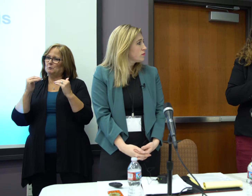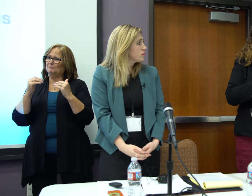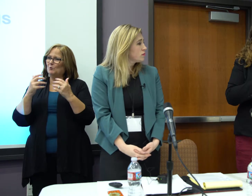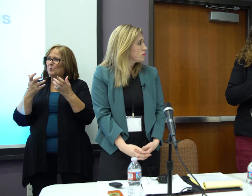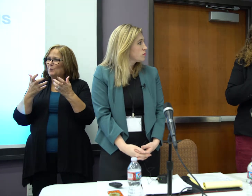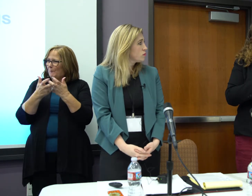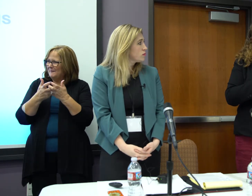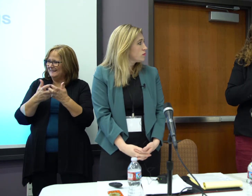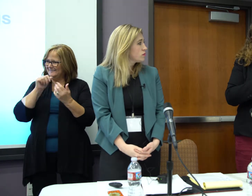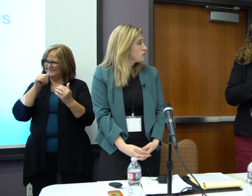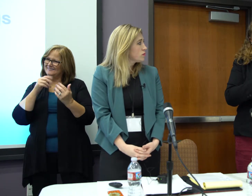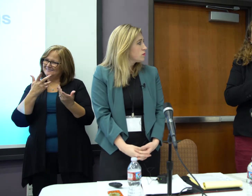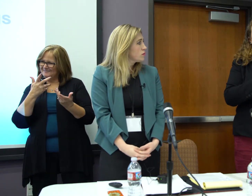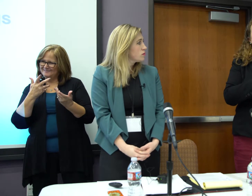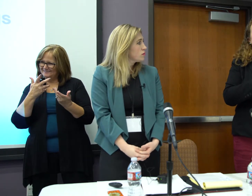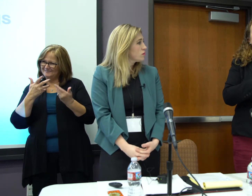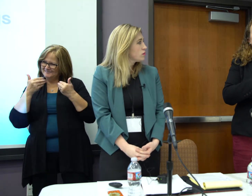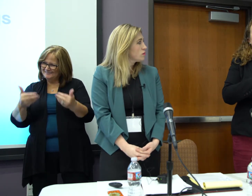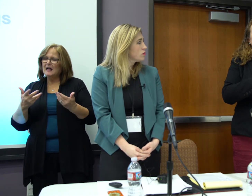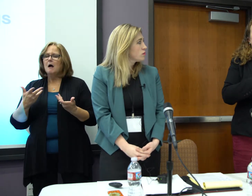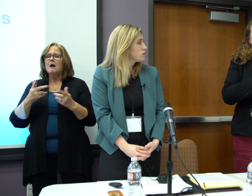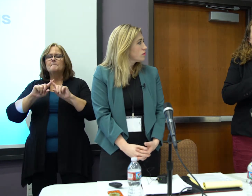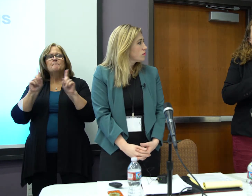planning component. There's also the provider component in terms of